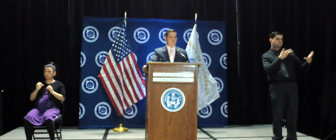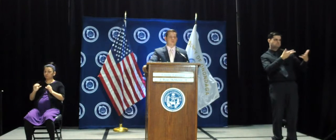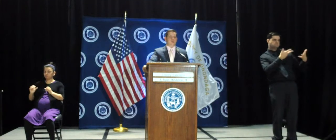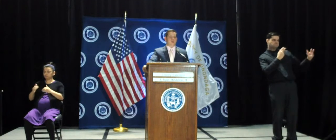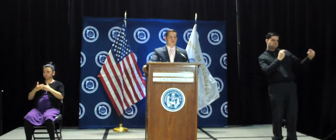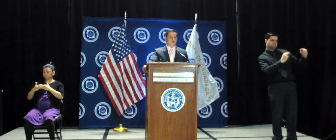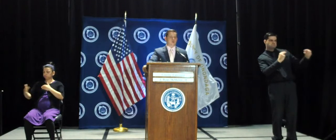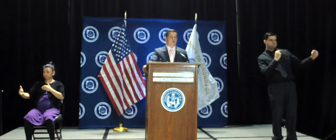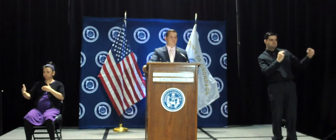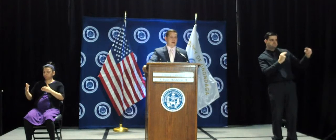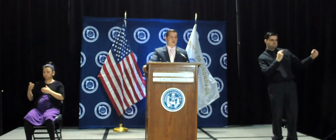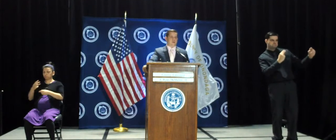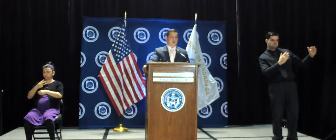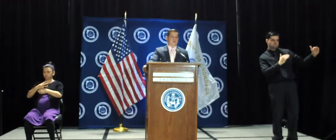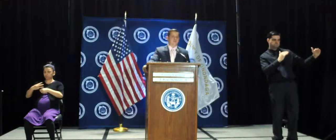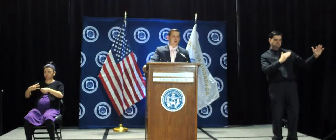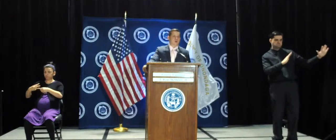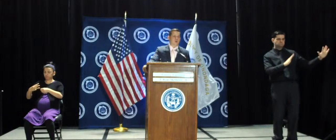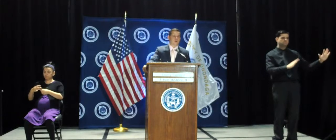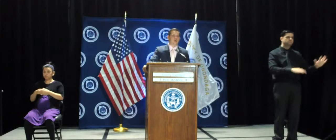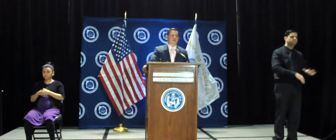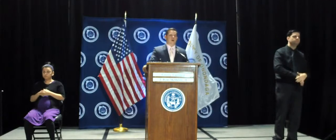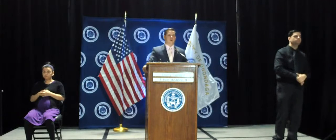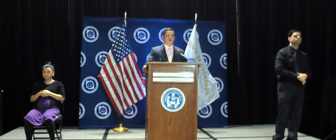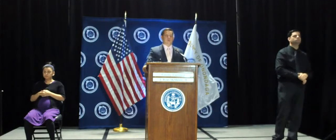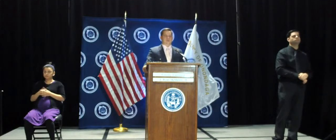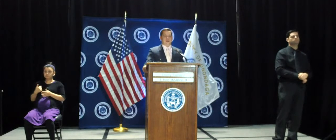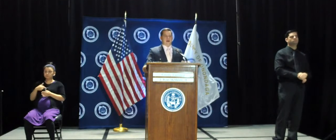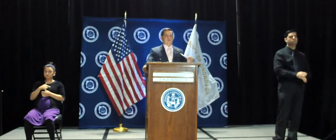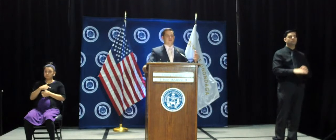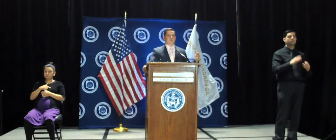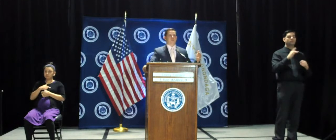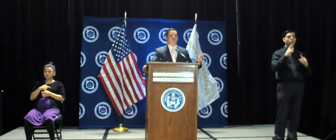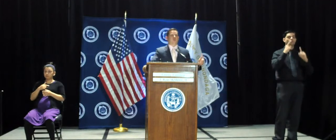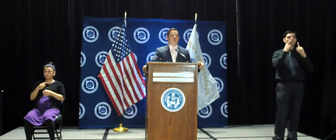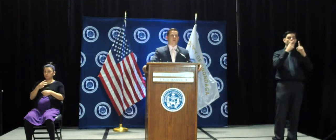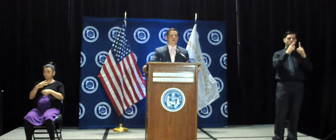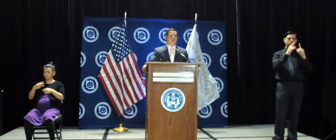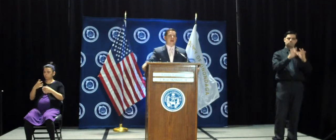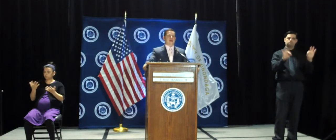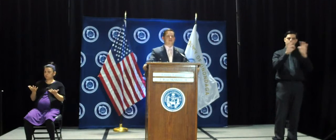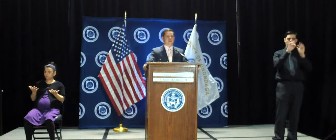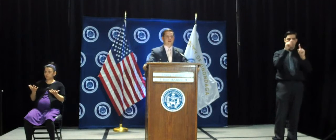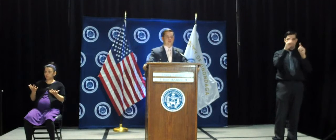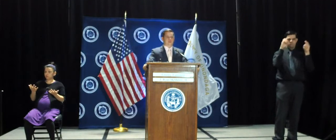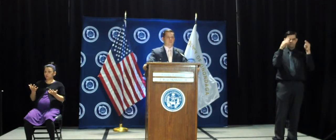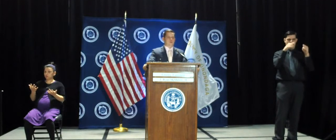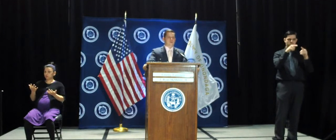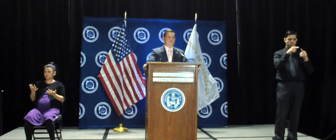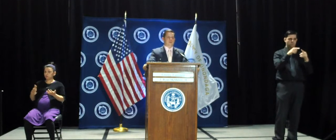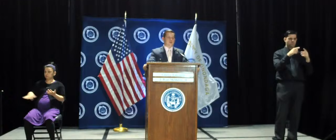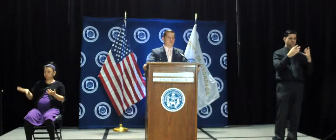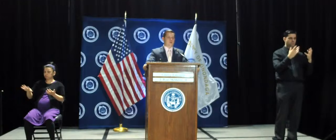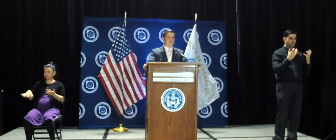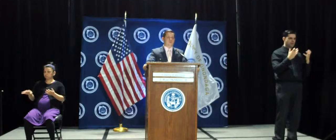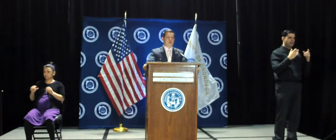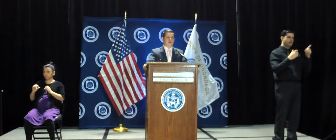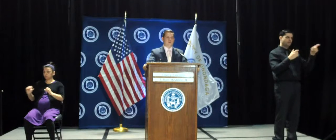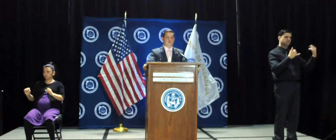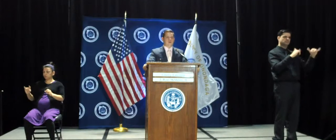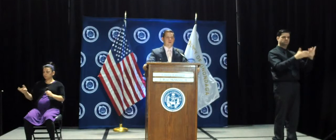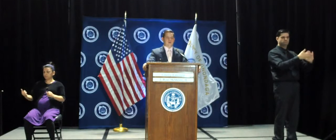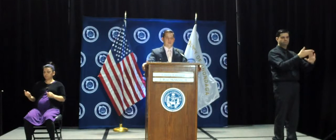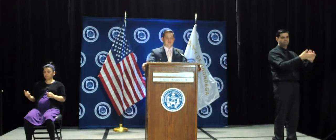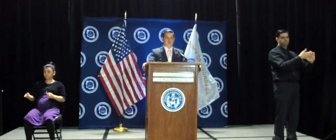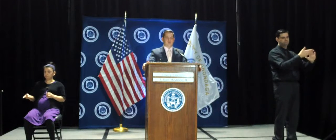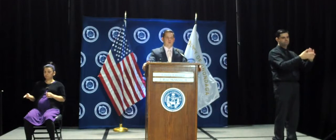goal, and your goals matter in that. If our goal was to have this be a performing asset again in the community, something that the community can be proud